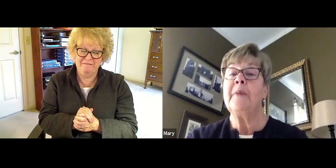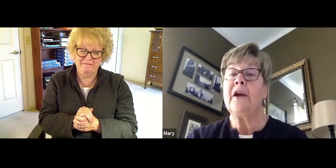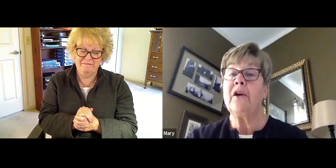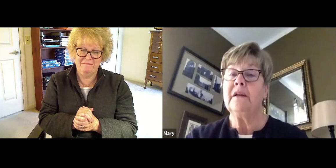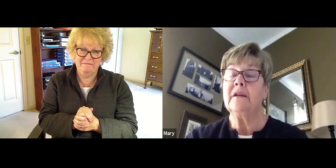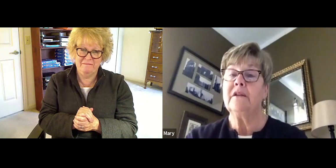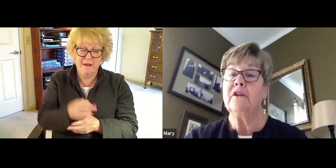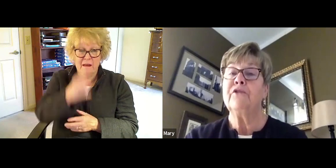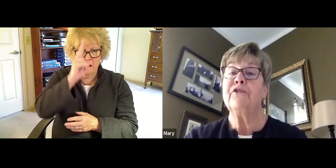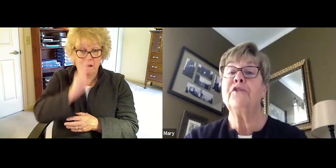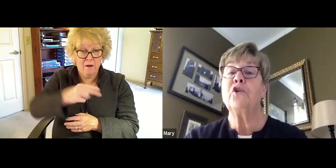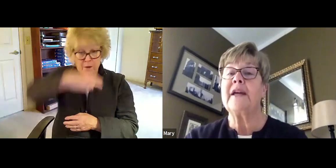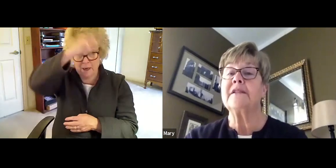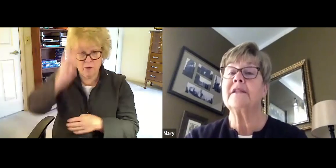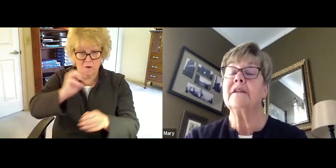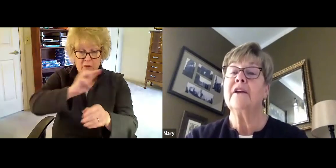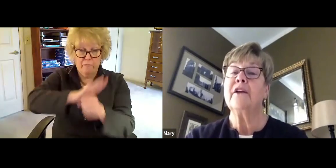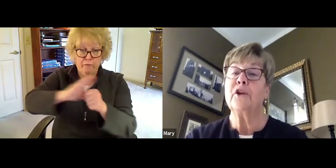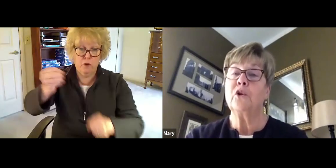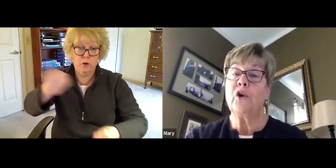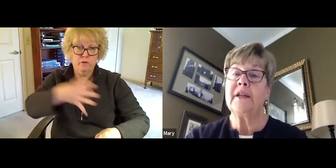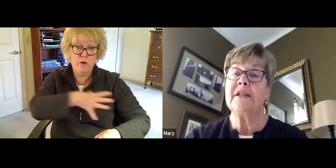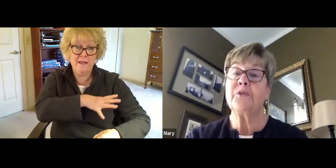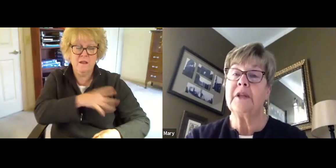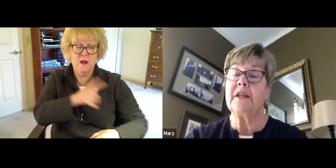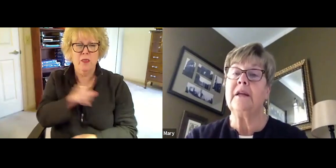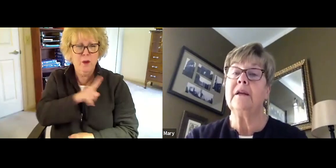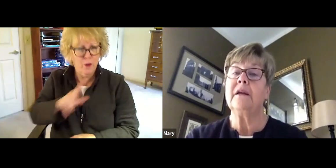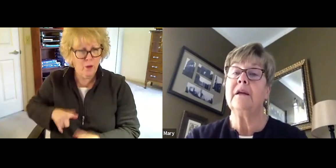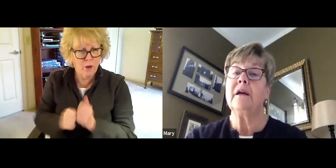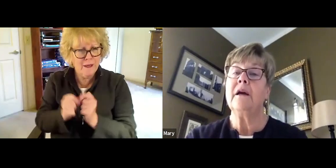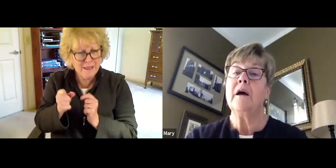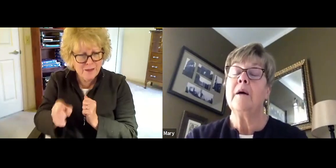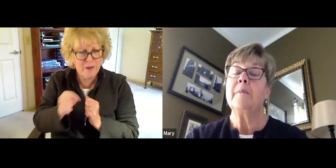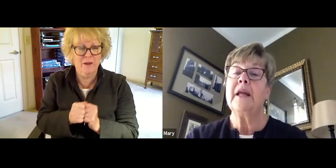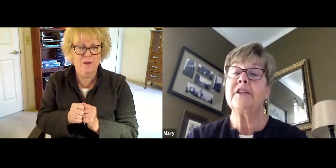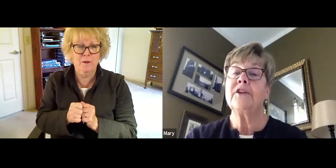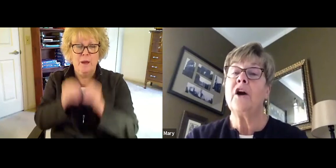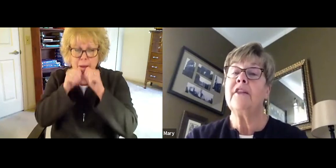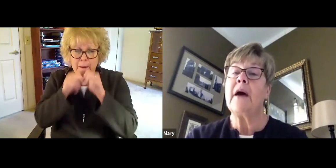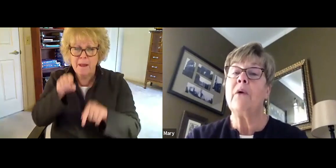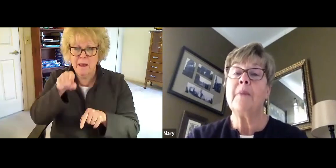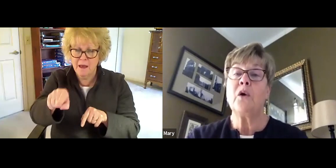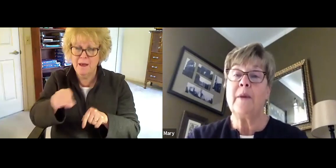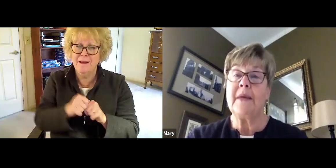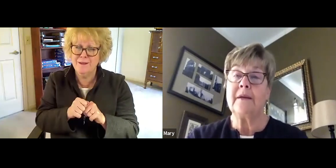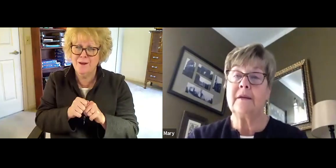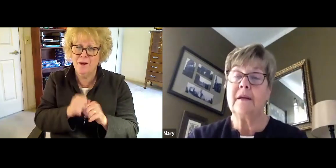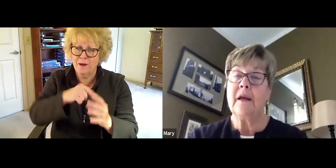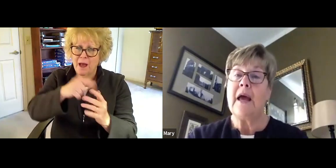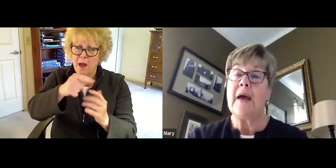Hail Mary, full of grace, the Lord is with thee. Blessed art thou among